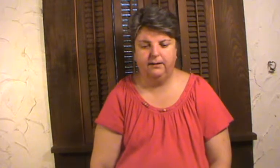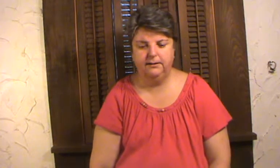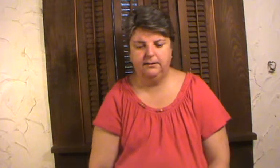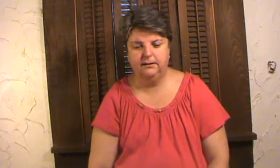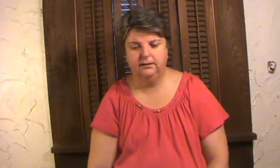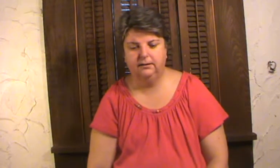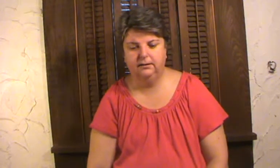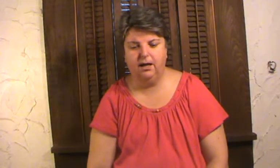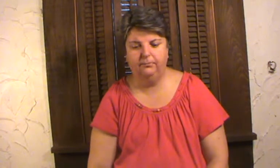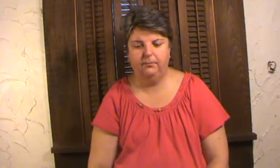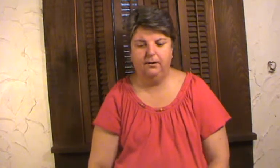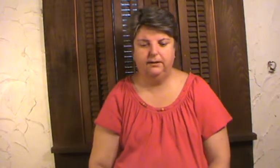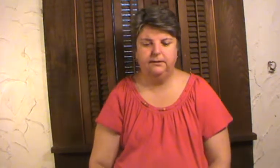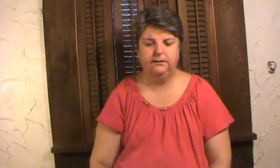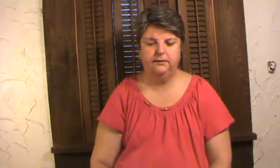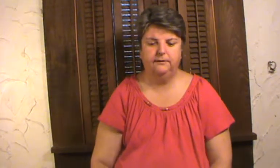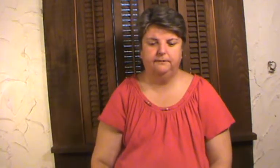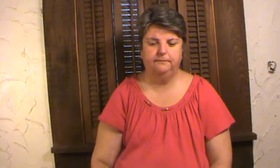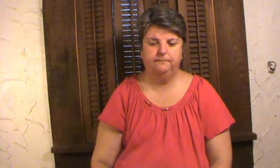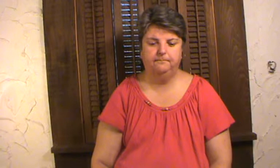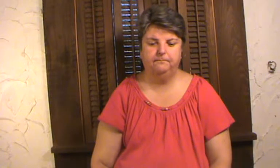Compromise, compromise.